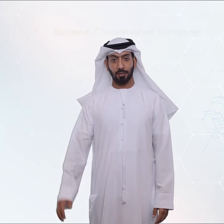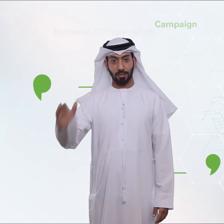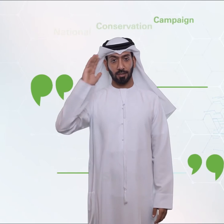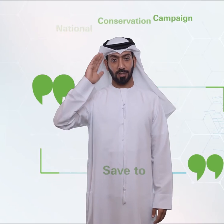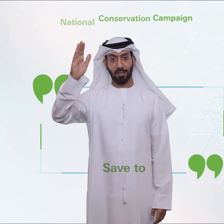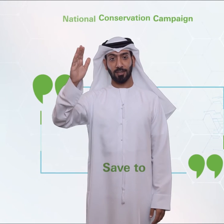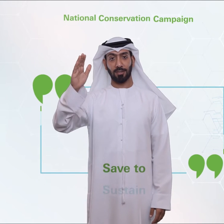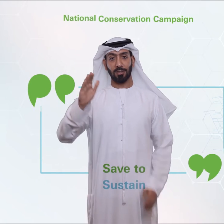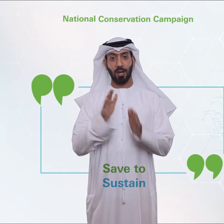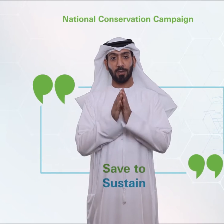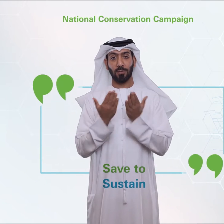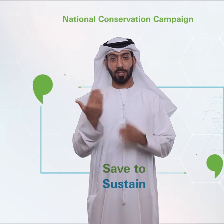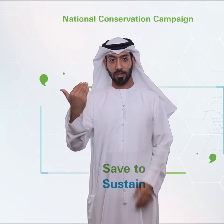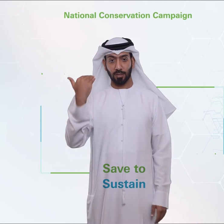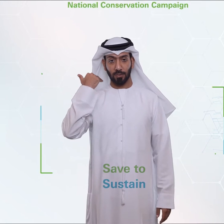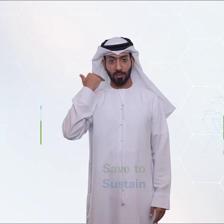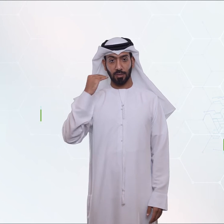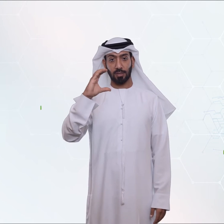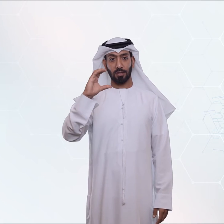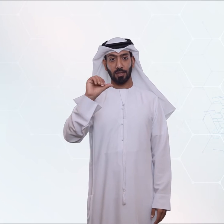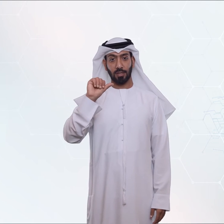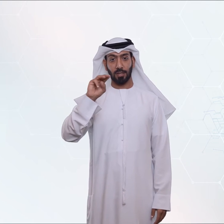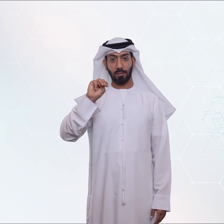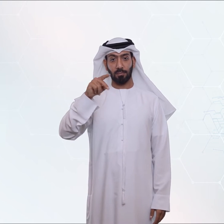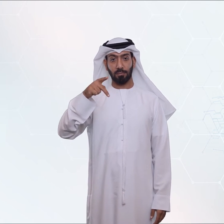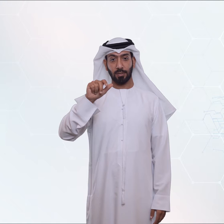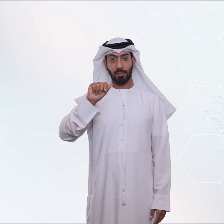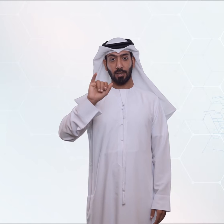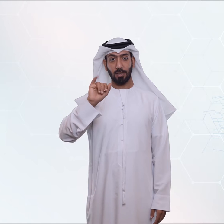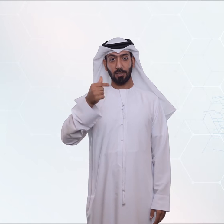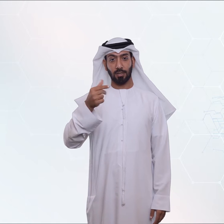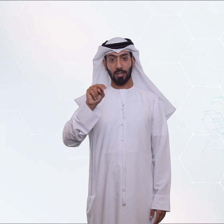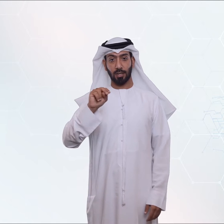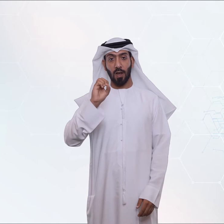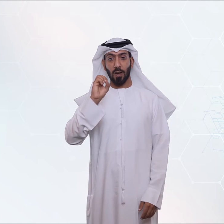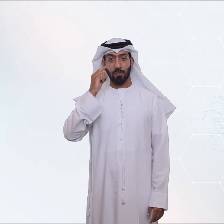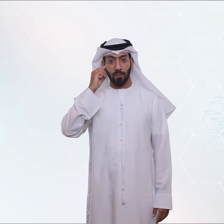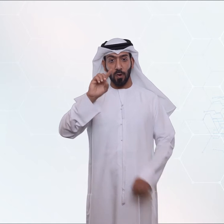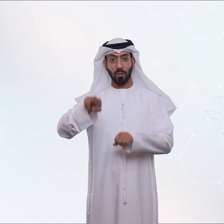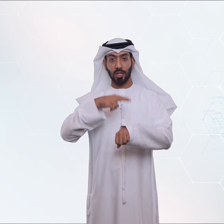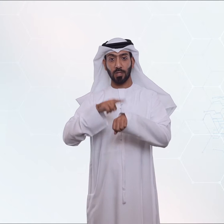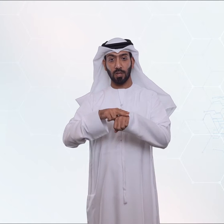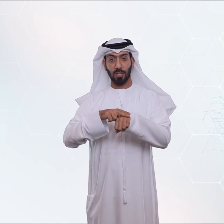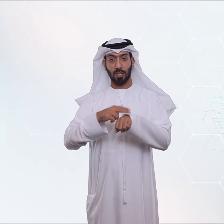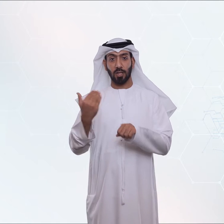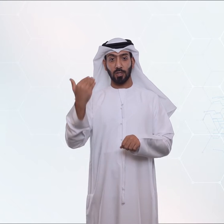National Conservation Campaign. Community awareness and behavior is the first message to the world of its